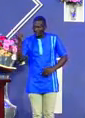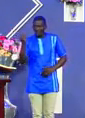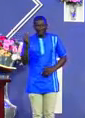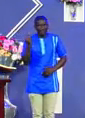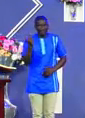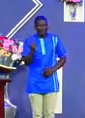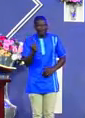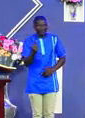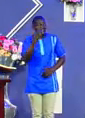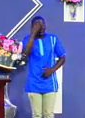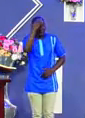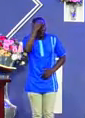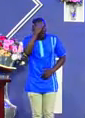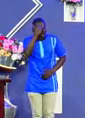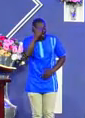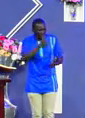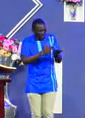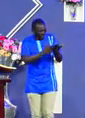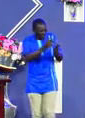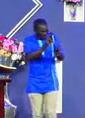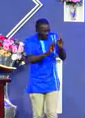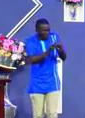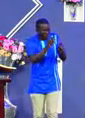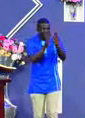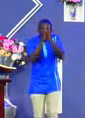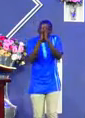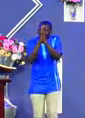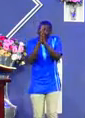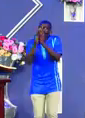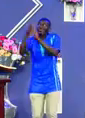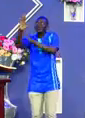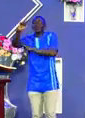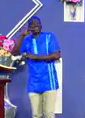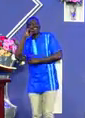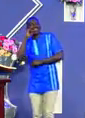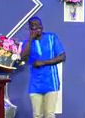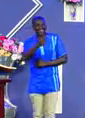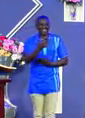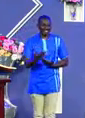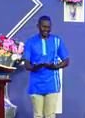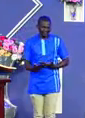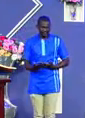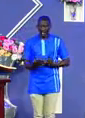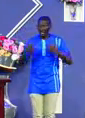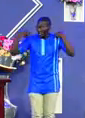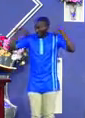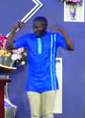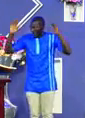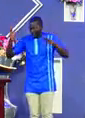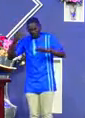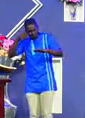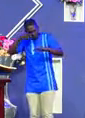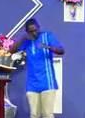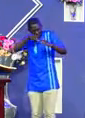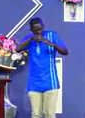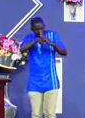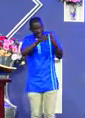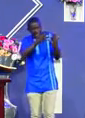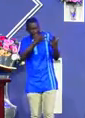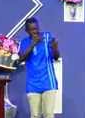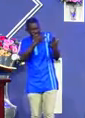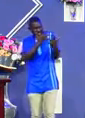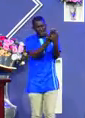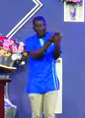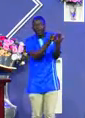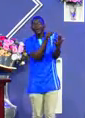Ngesala z'abatukuvu zimaze okuddibwamu. The prayer of the saints had been answered. N'ayingira butereevu mu kkomera. And he went straight